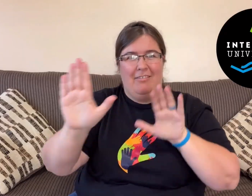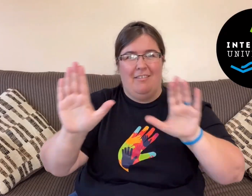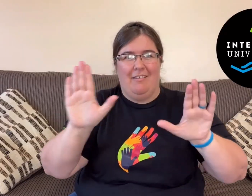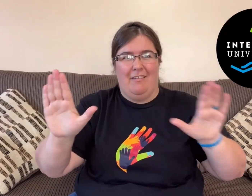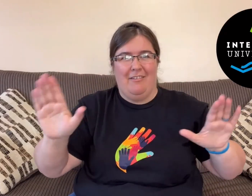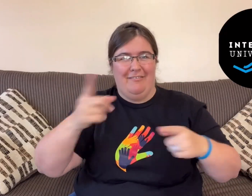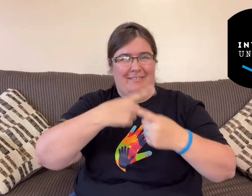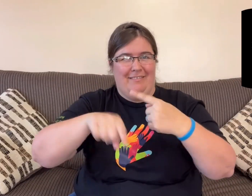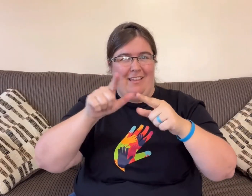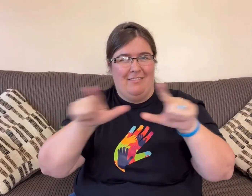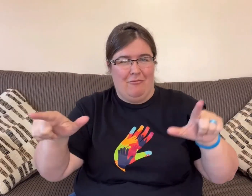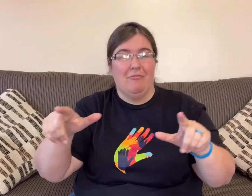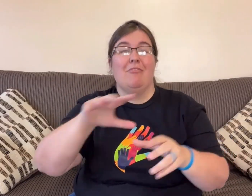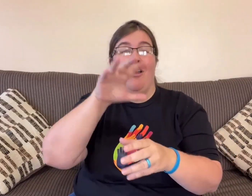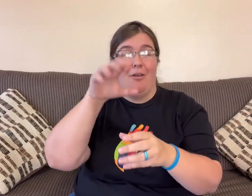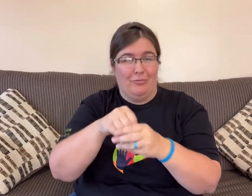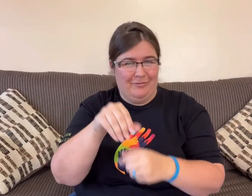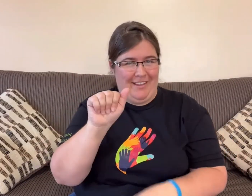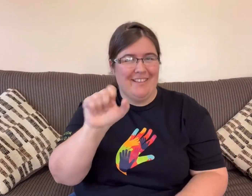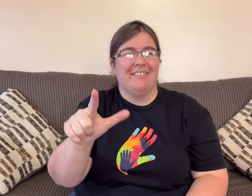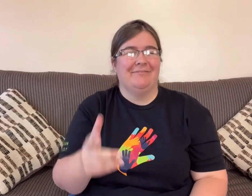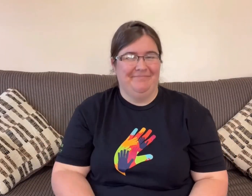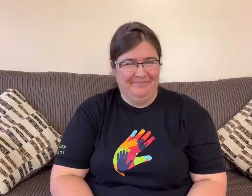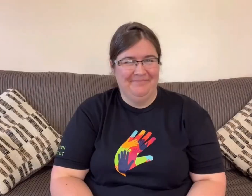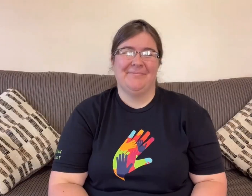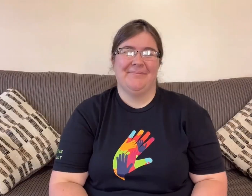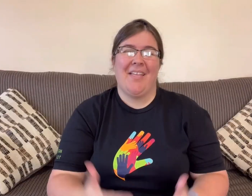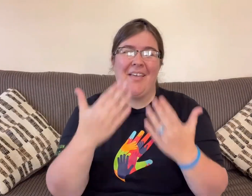languages, including ASL. So thank you